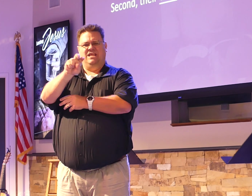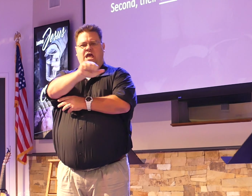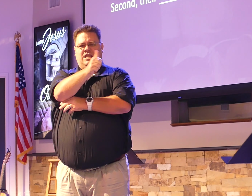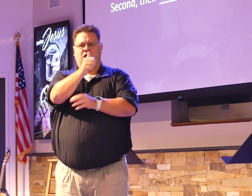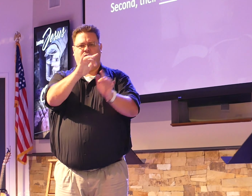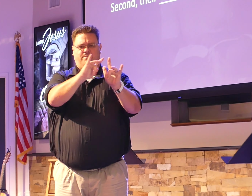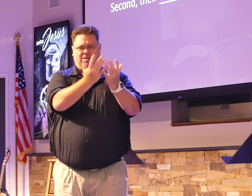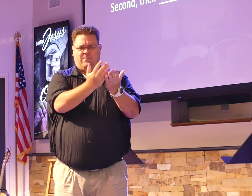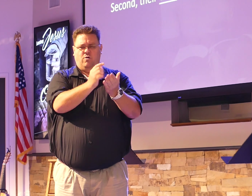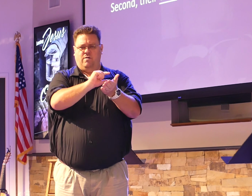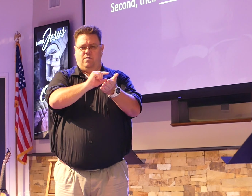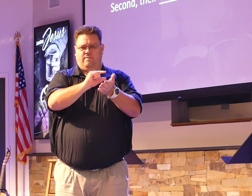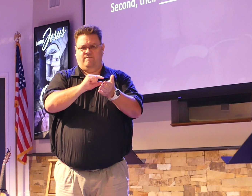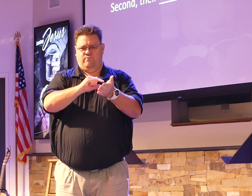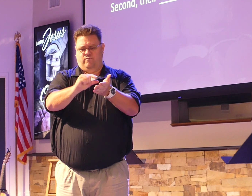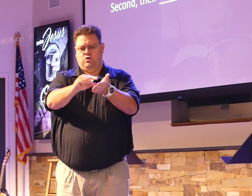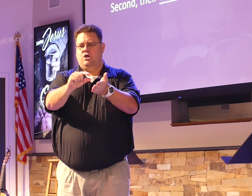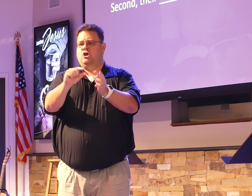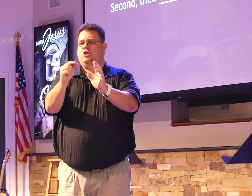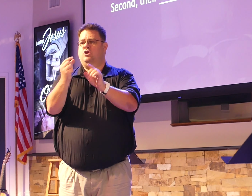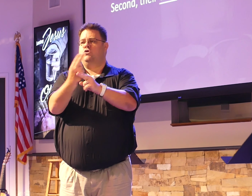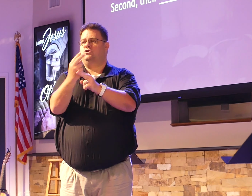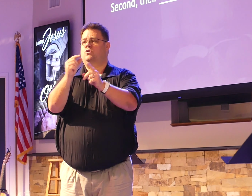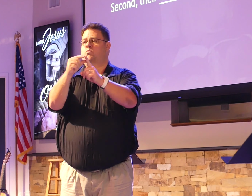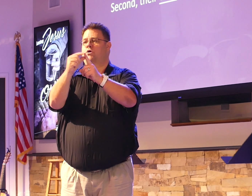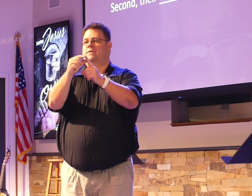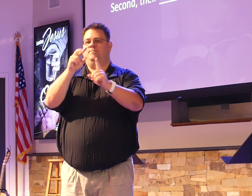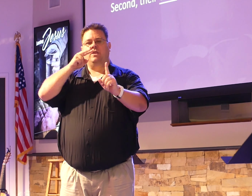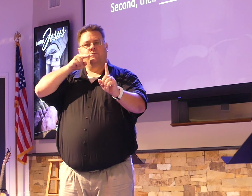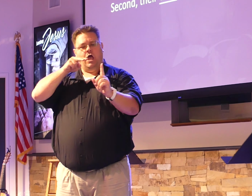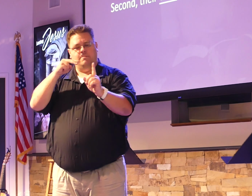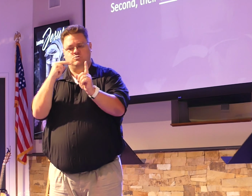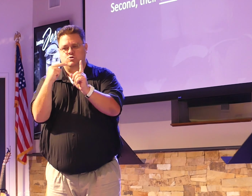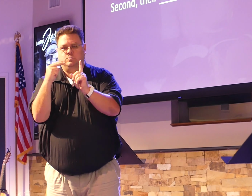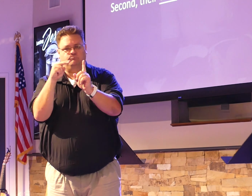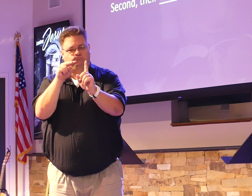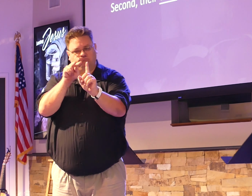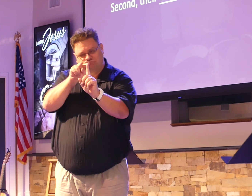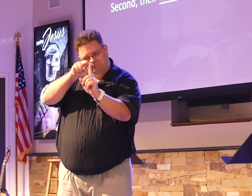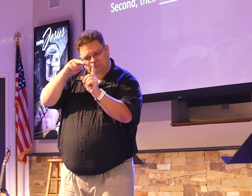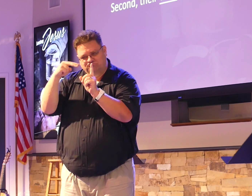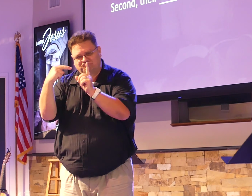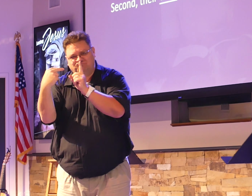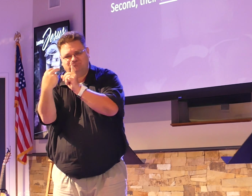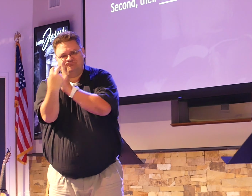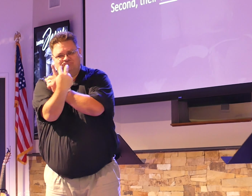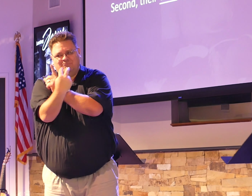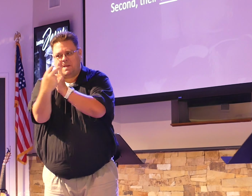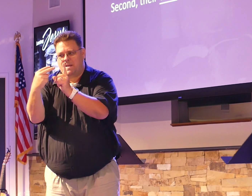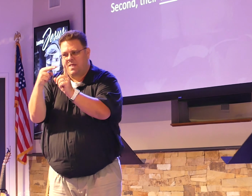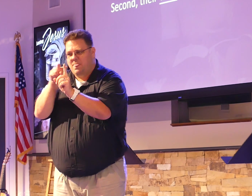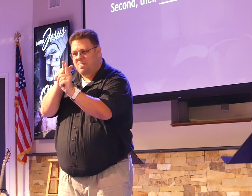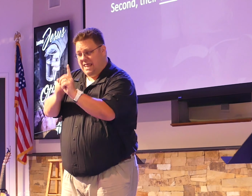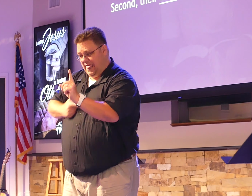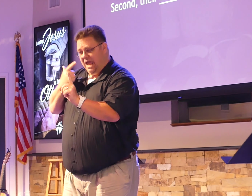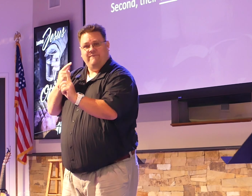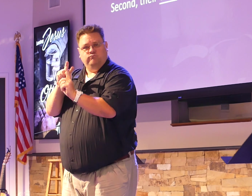Version, it actually uses the word observed. He says, have observed my manner of life. That's a great word, observed. I love that word.